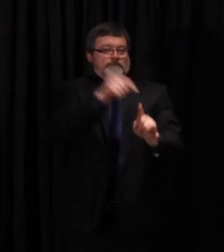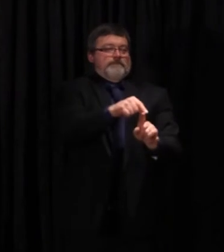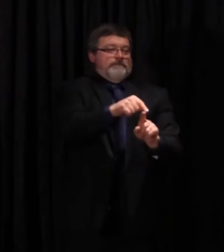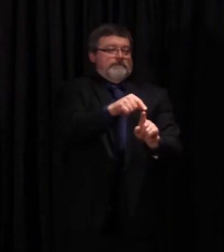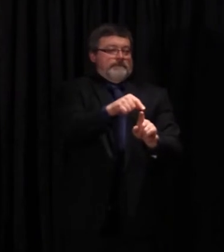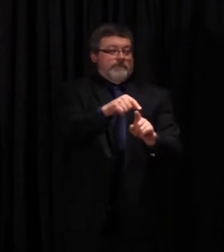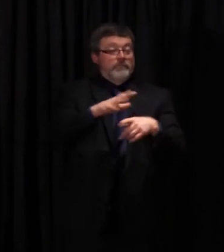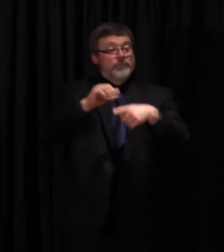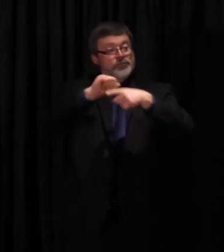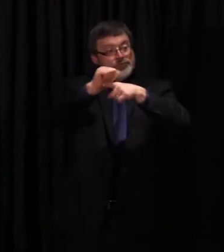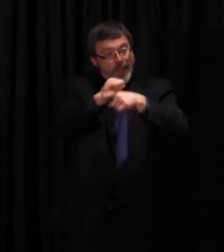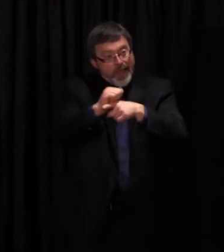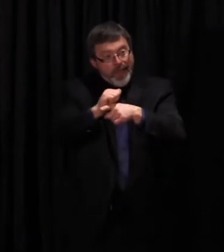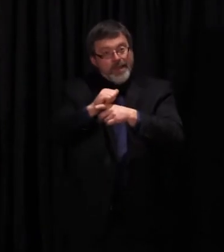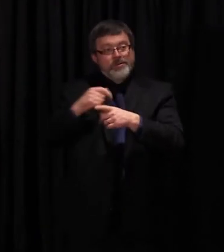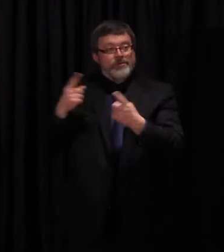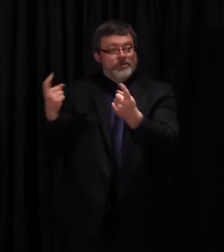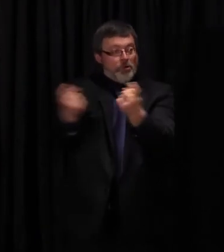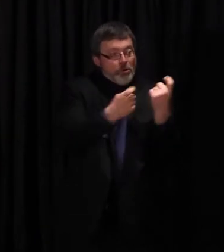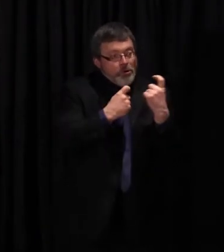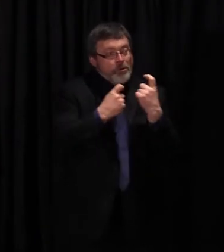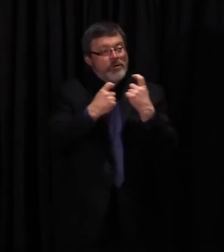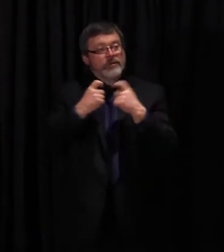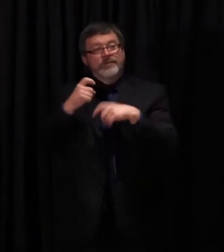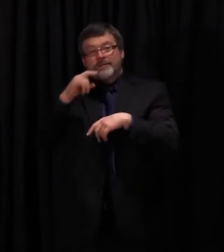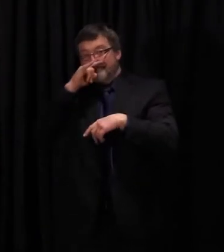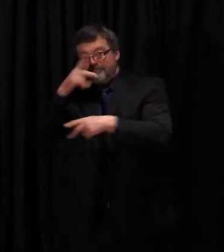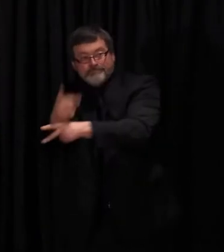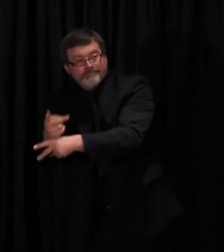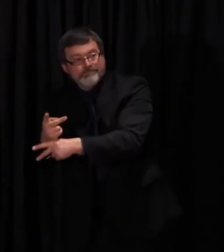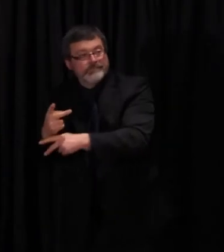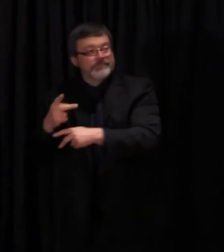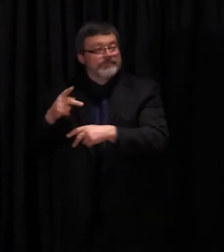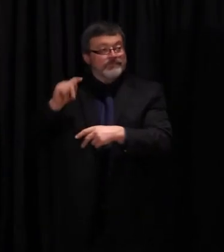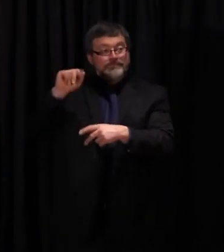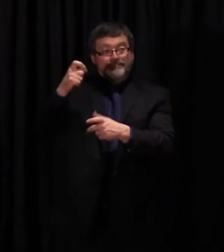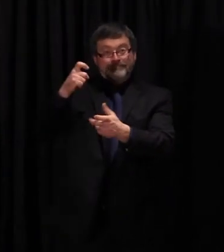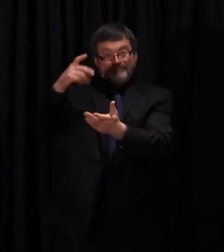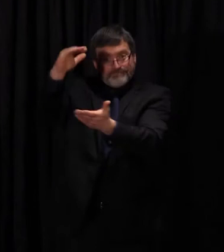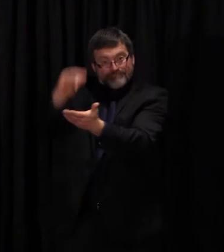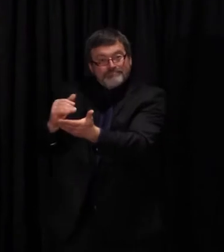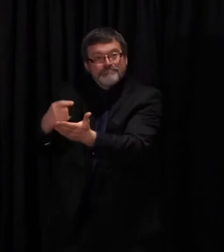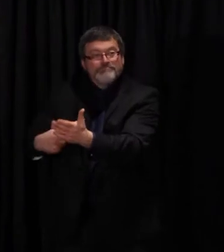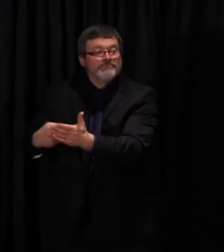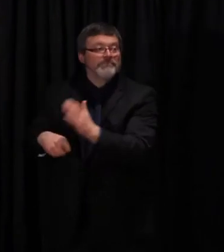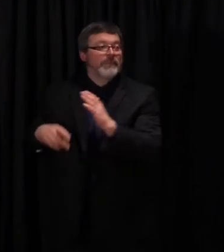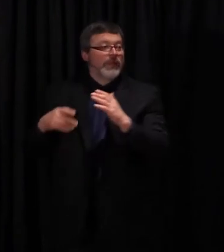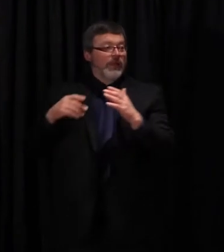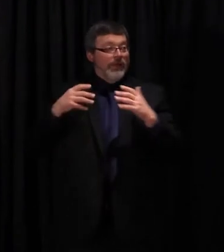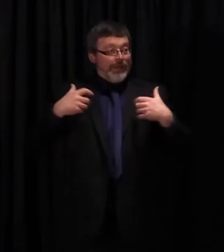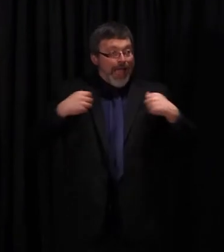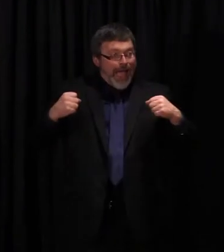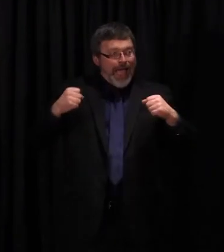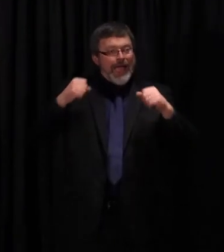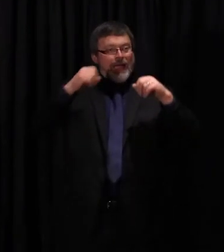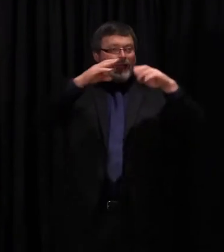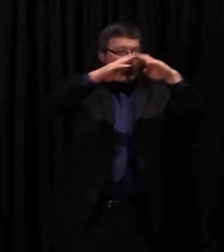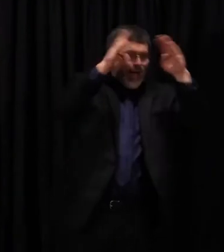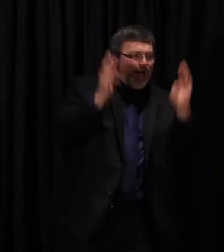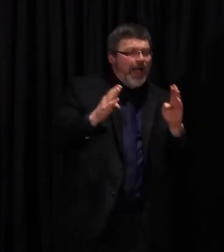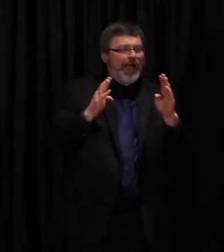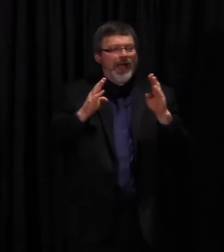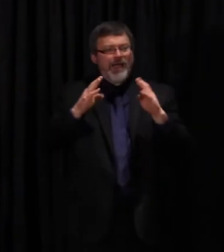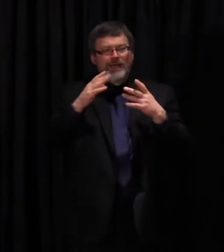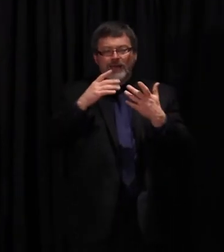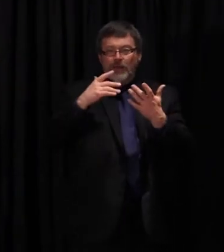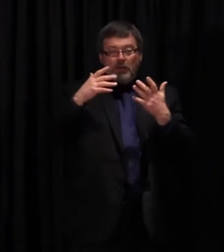and recruitment, childcare, tax policy, housing, healthcare, infrastructure, or climate change,